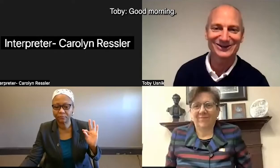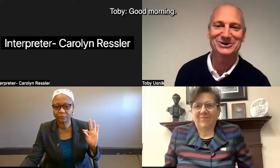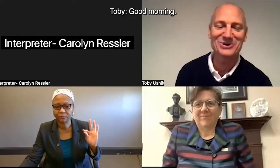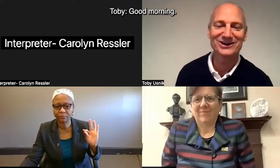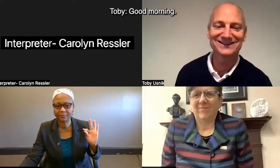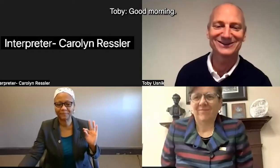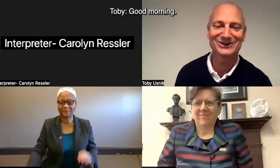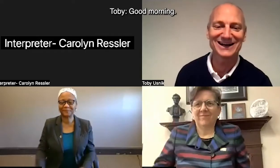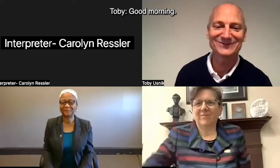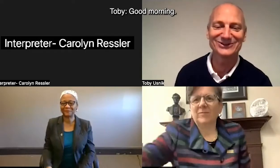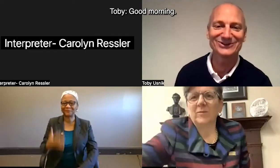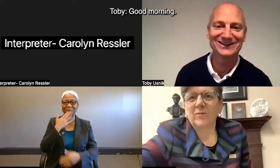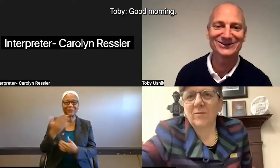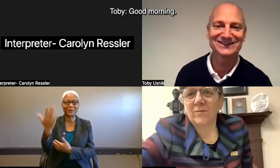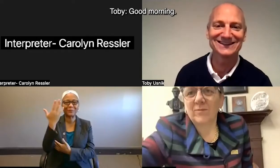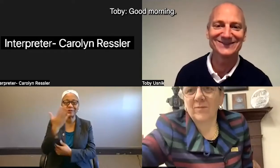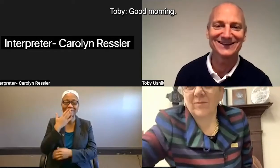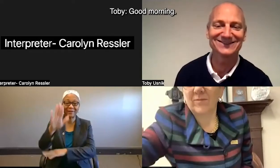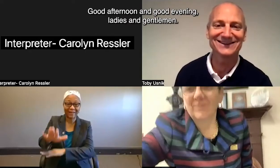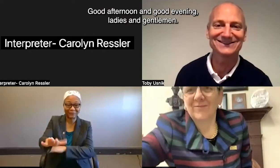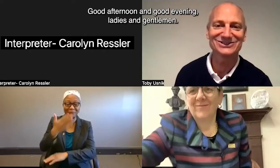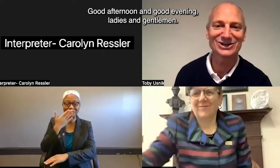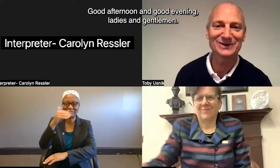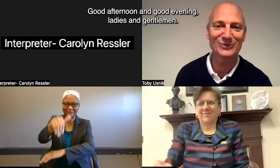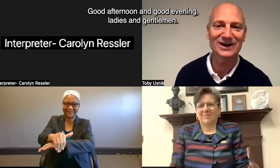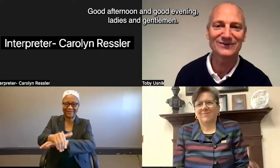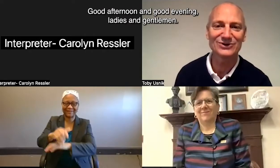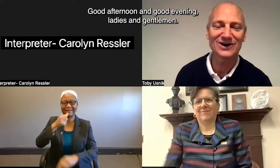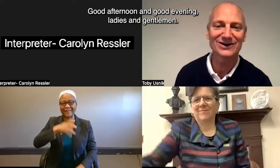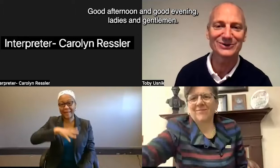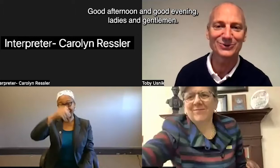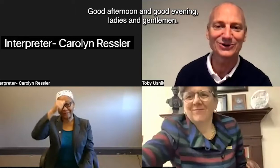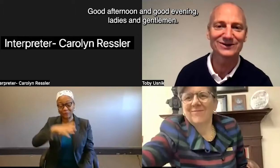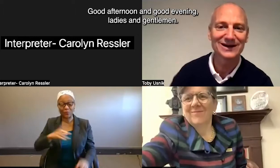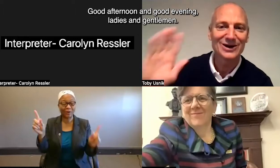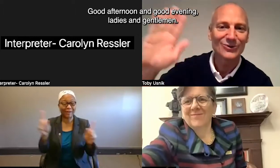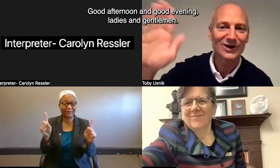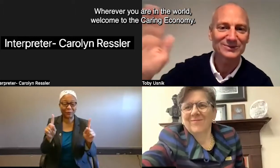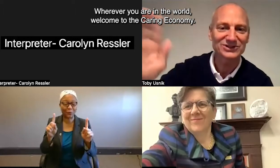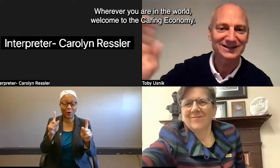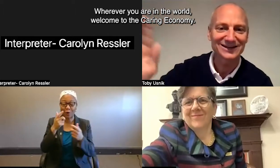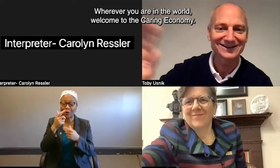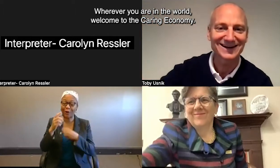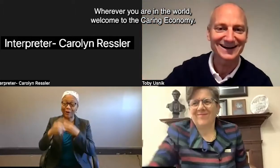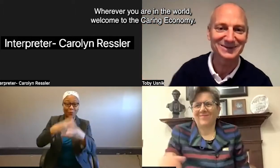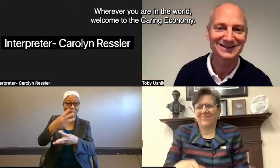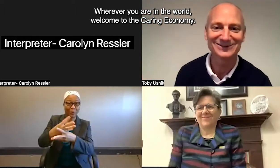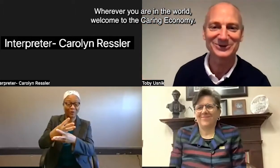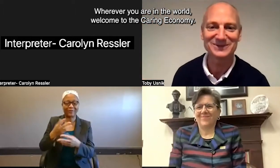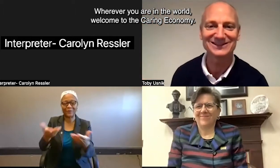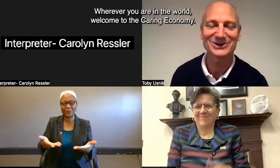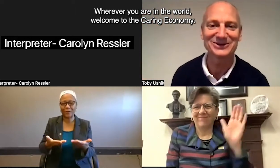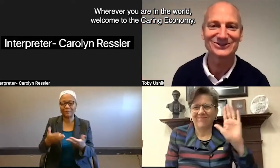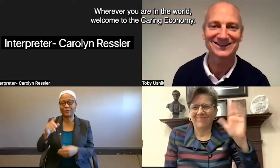Good morning, good afternoon, and good evening. Ladies and gentlemen, wherever you are in the world, welcome to The Caring Economy